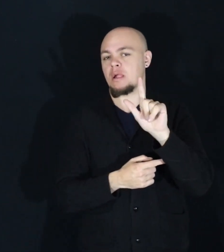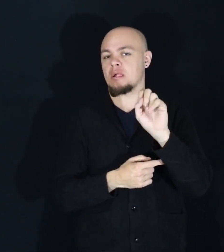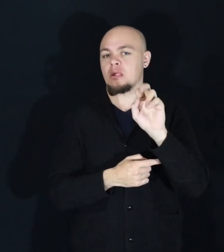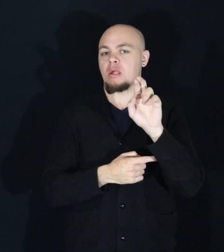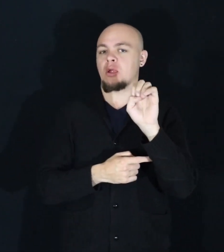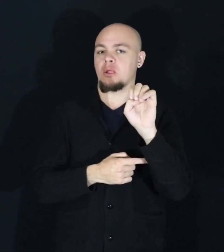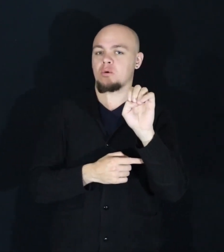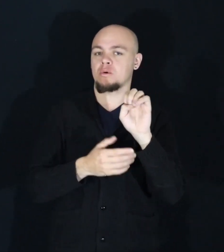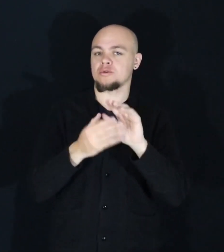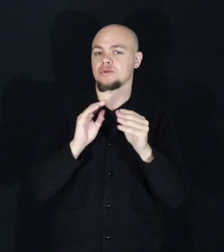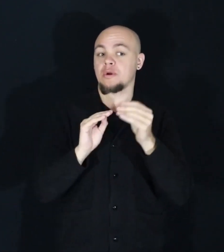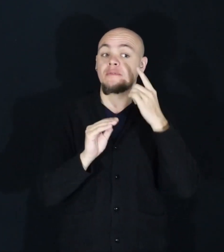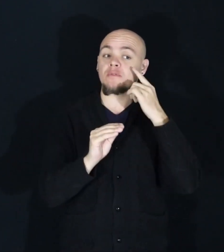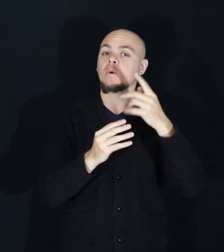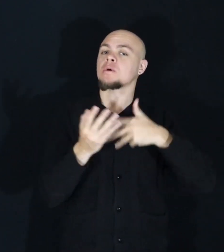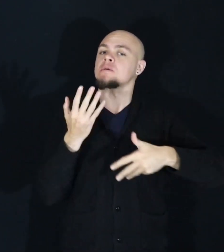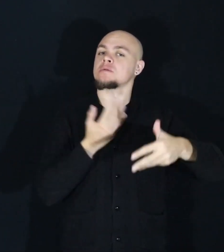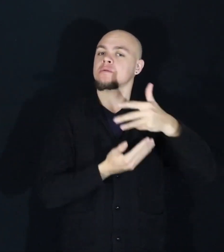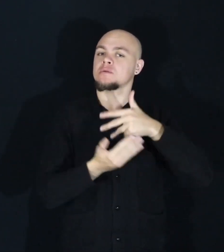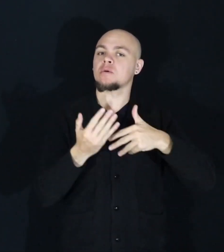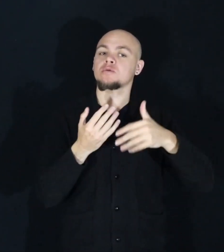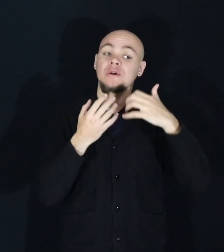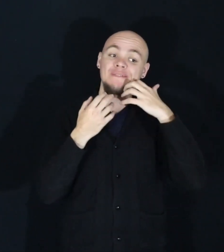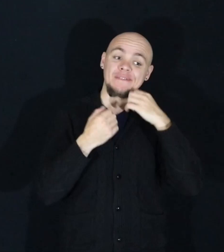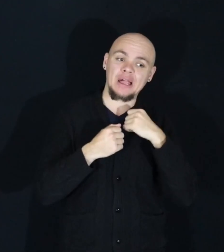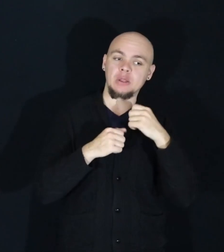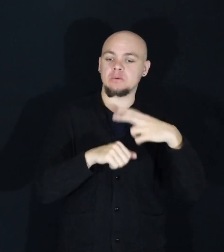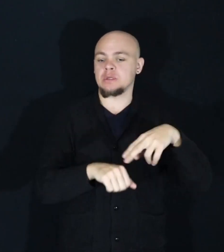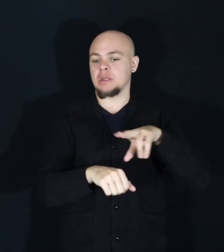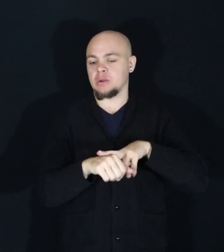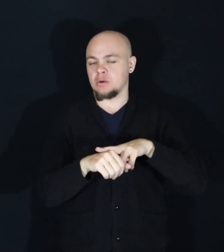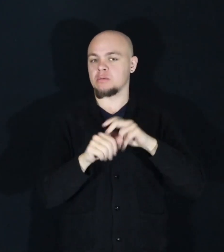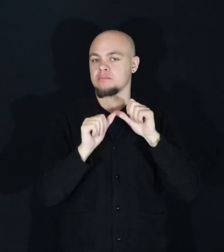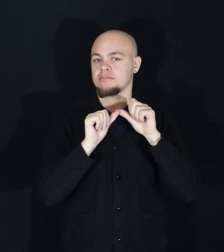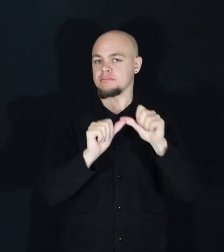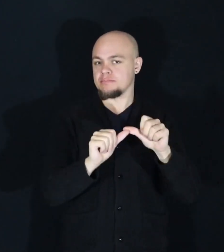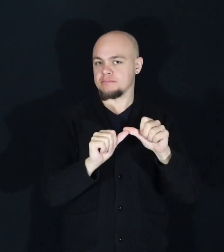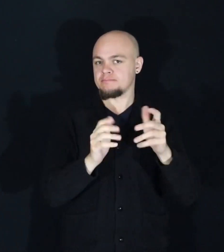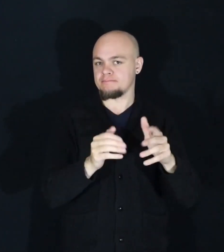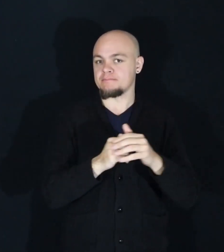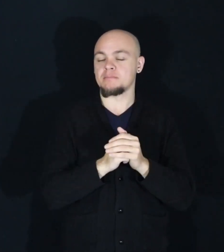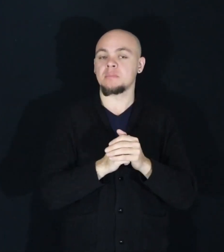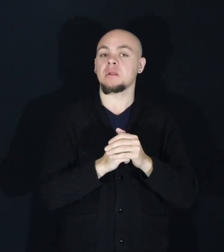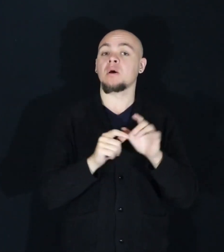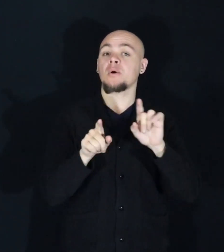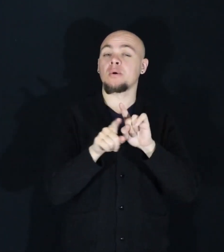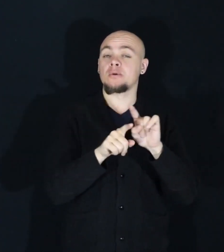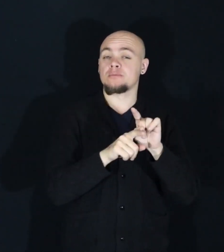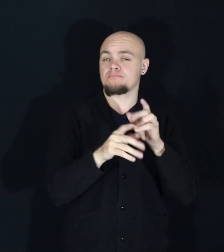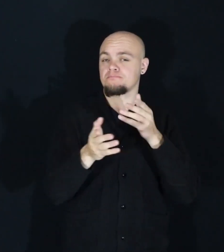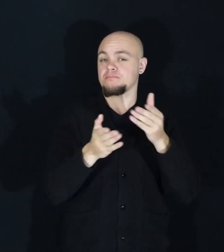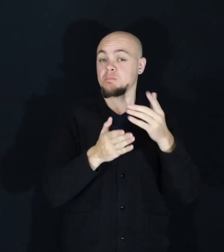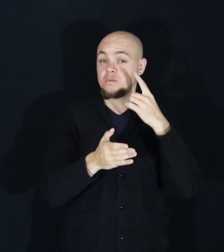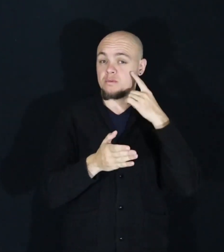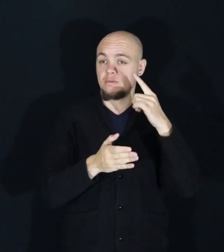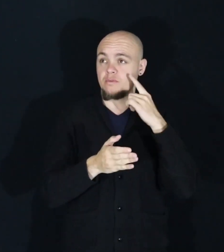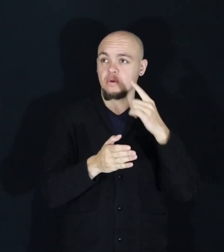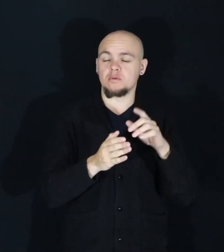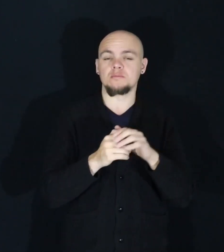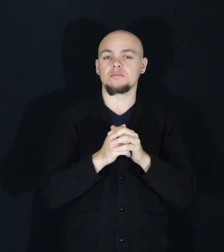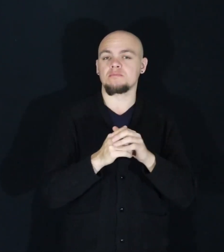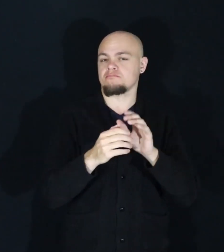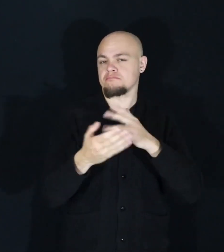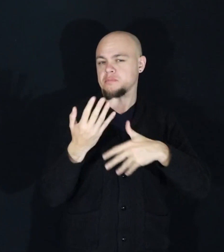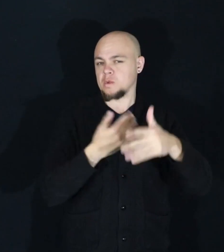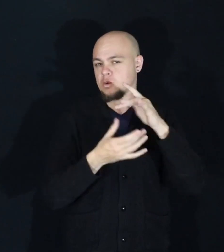for transmitting social values and norms in communities. And they also served as a way of forging social connections